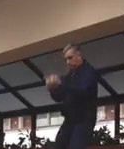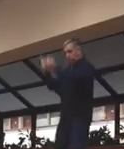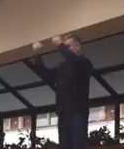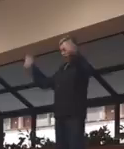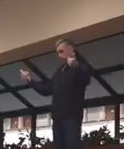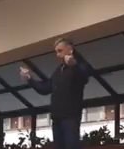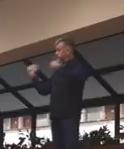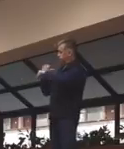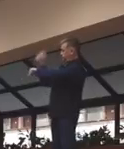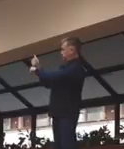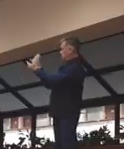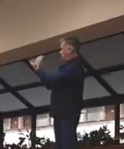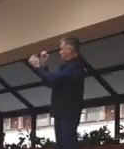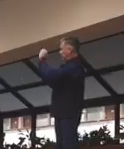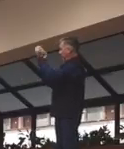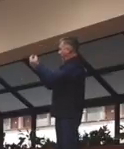Yes.